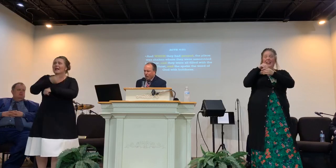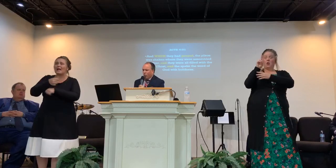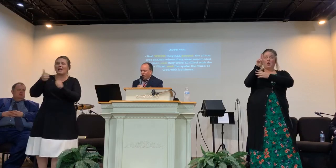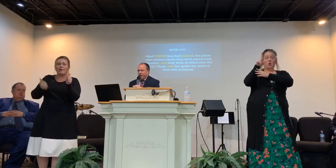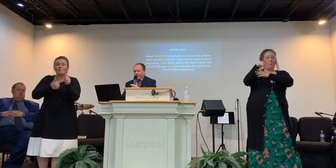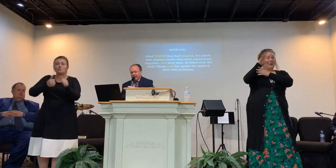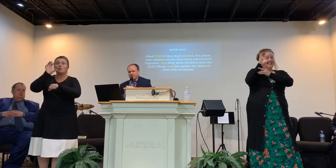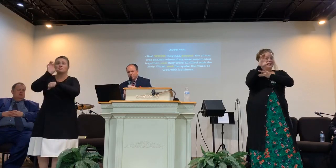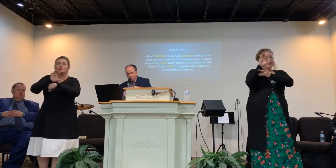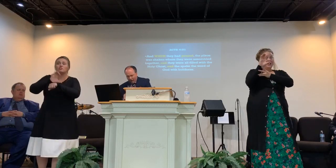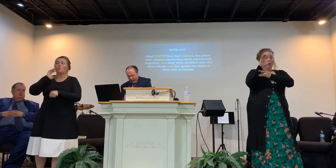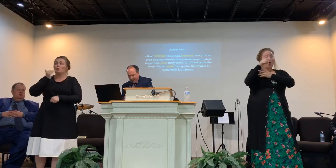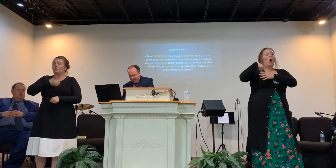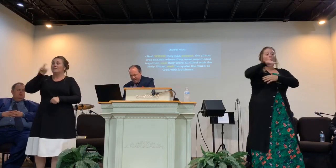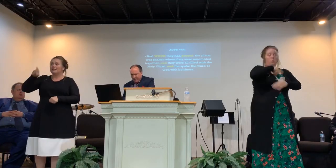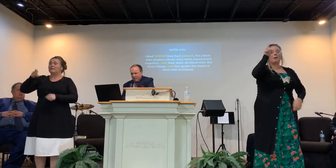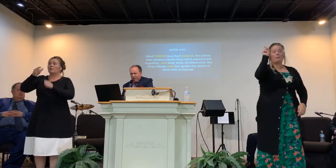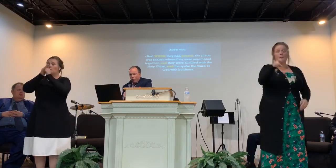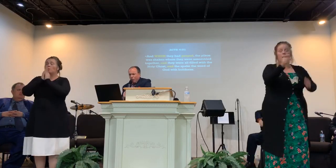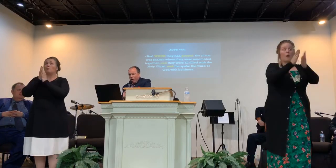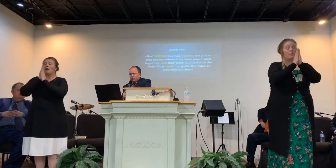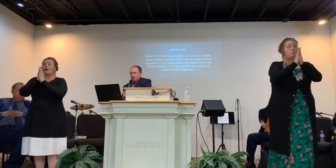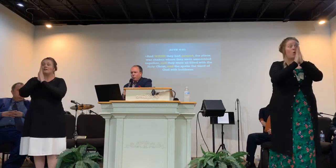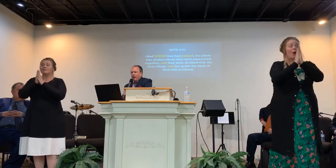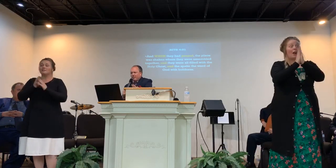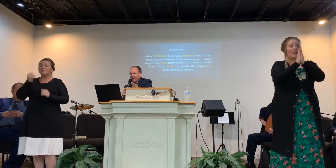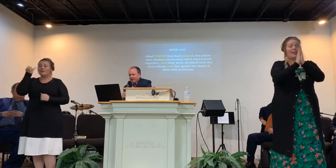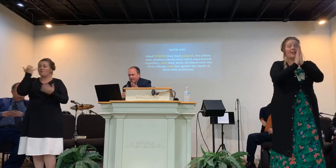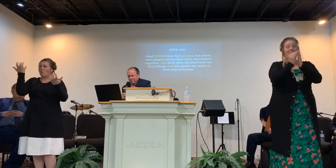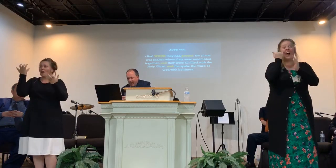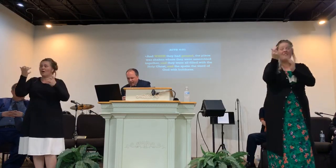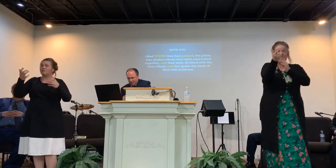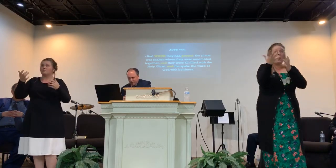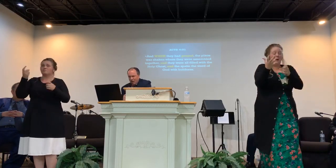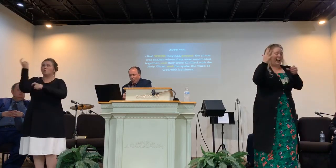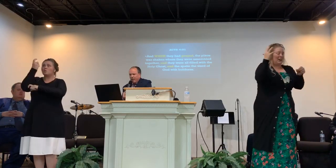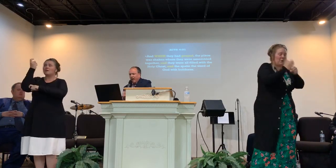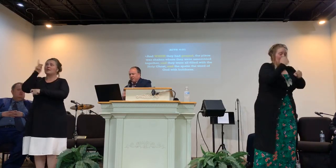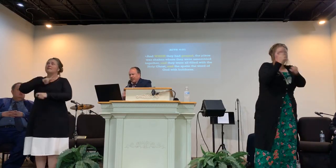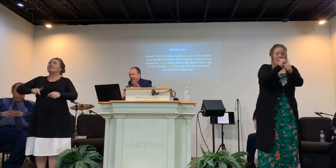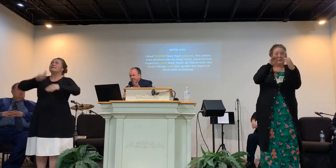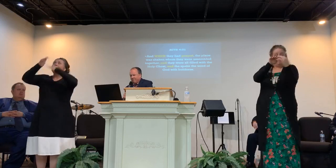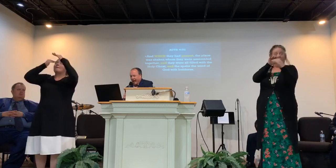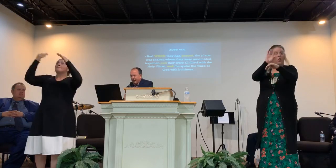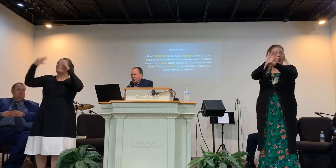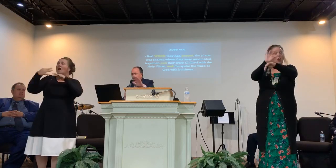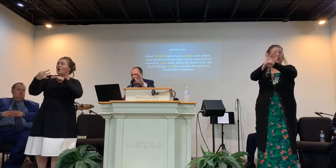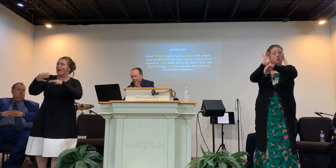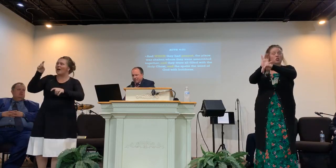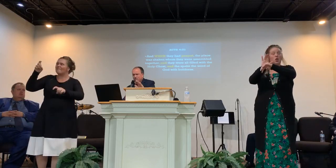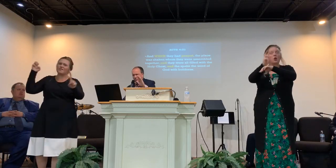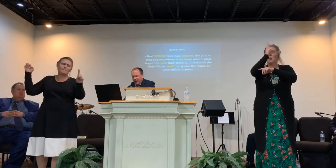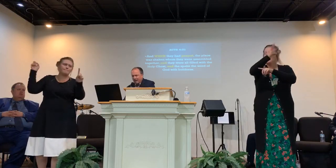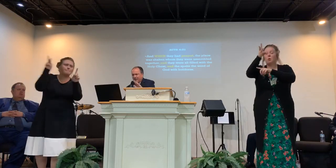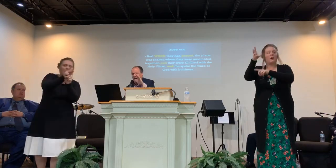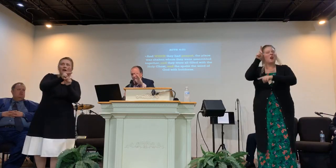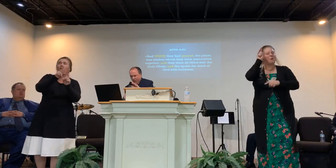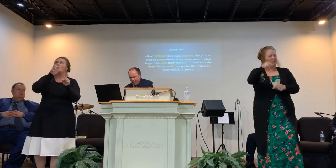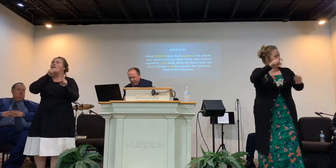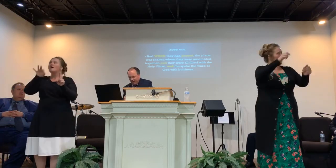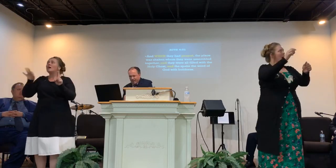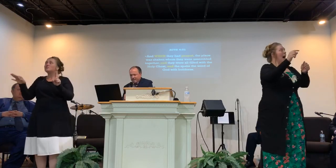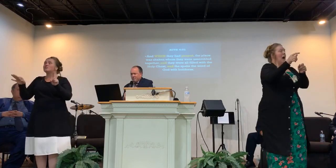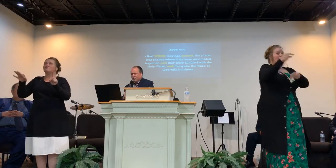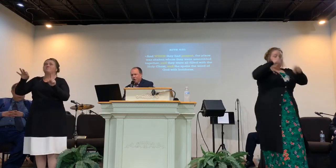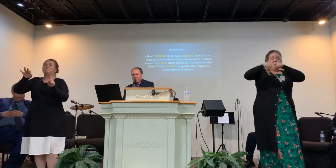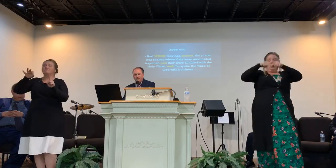church, we need to pray. If we want to win kingdom battles, we have to get back to apostolic